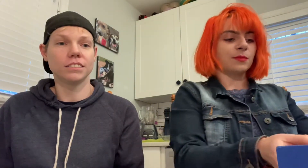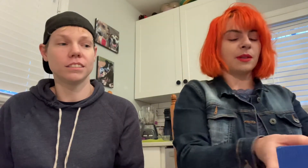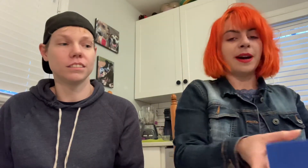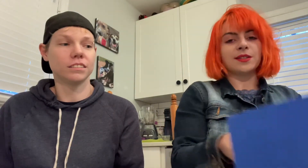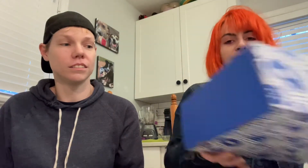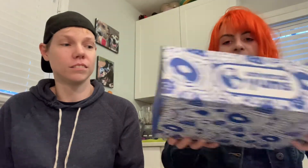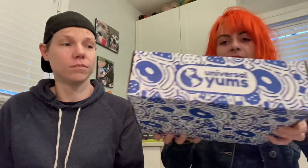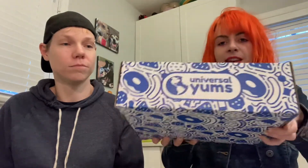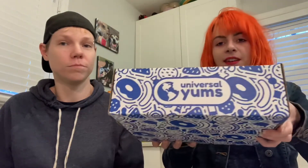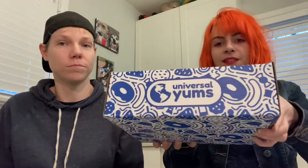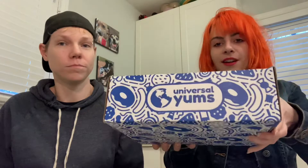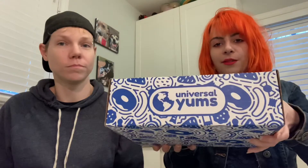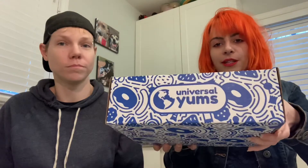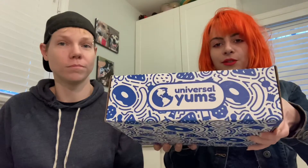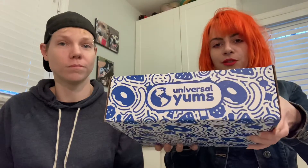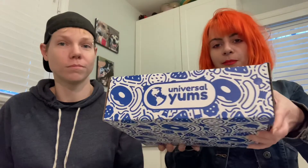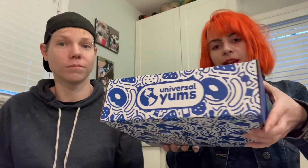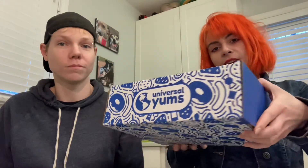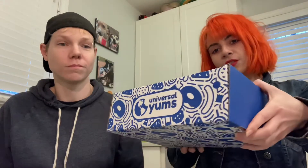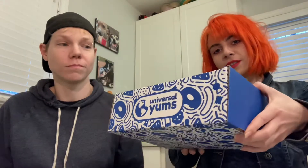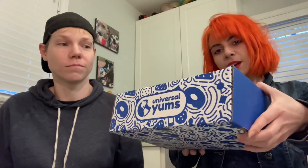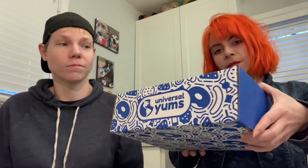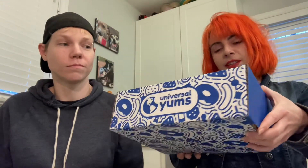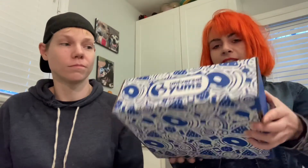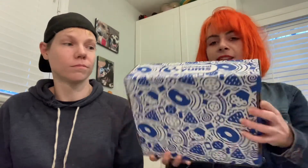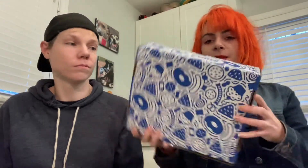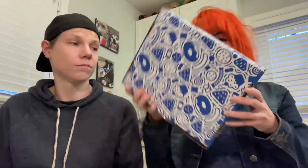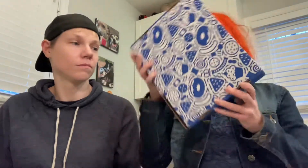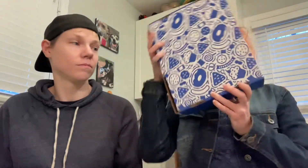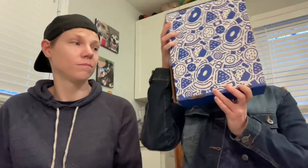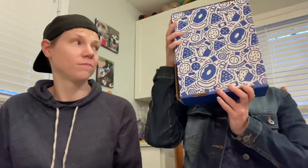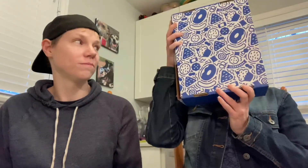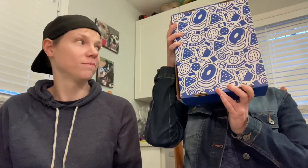box looks like. I'm not going to show you my address, obviously. What's the box look like?